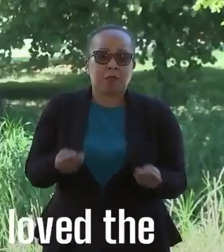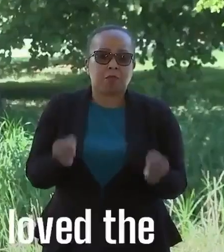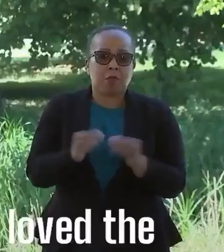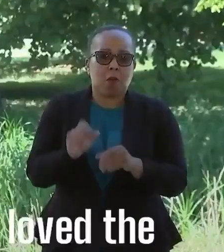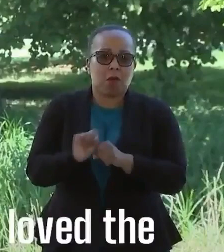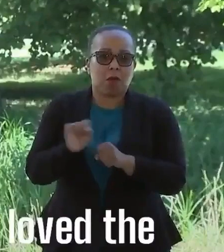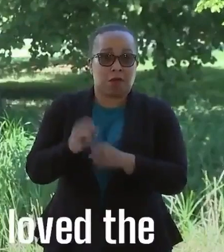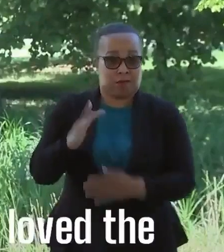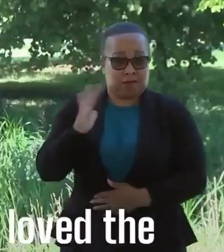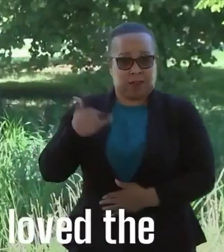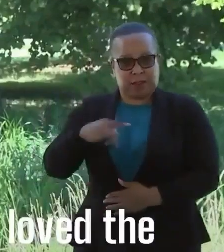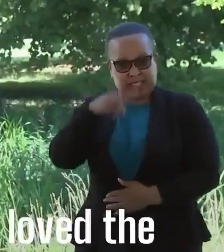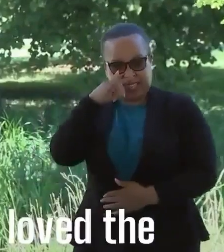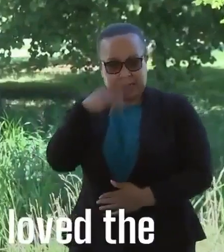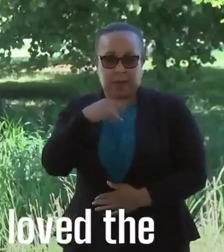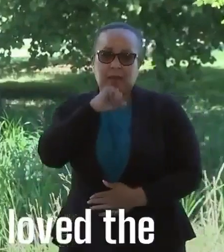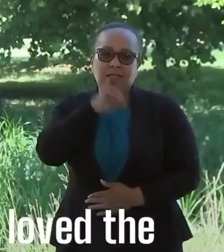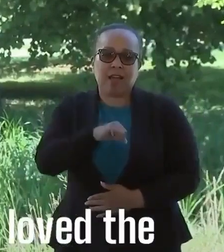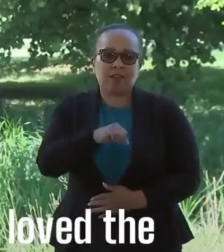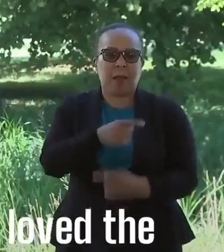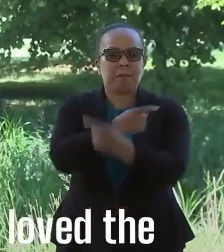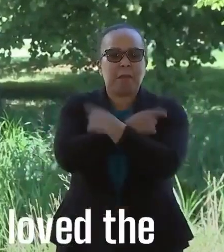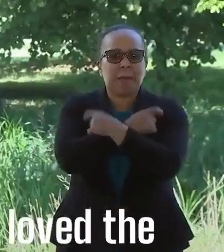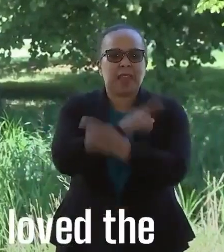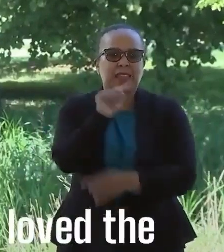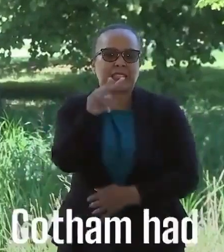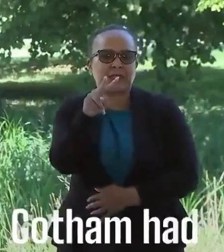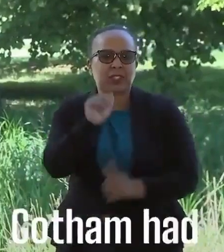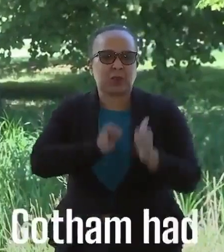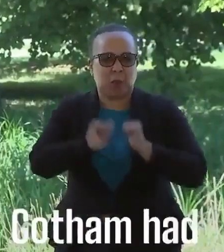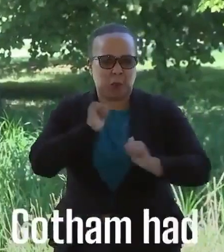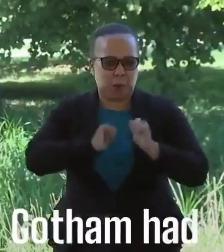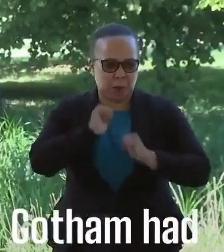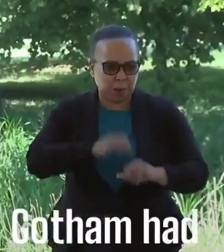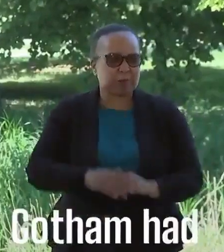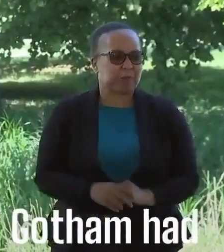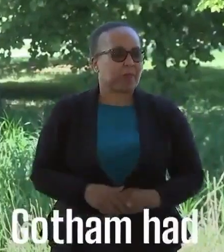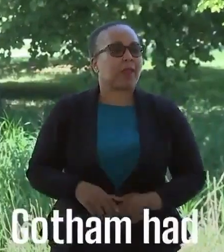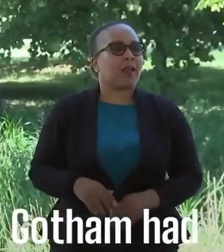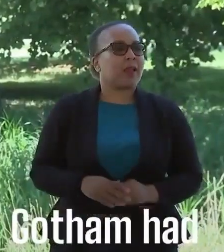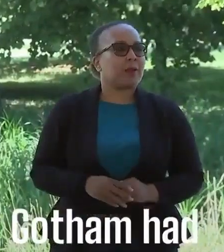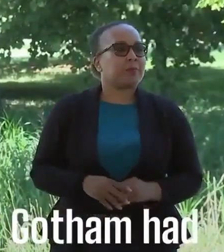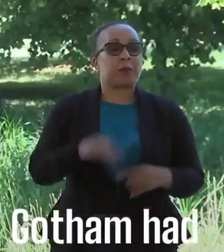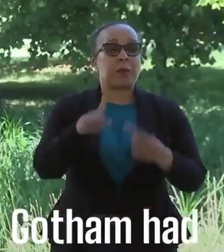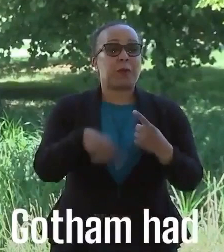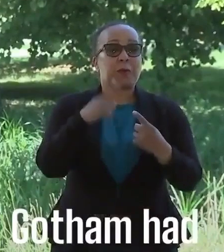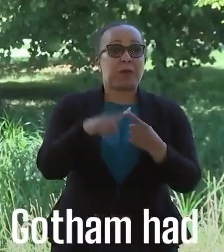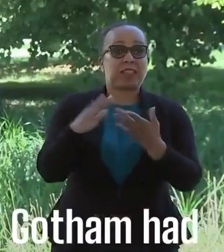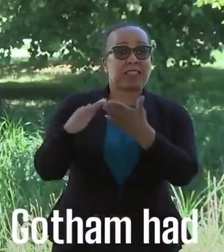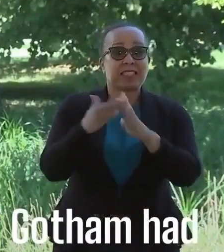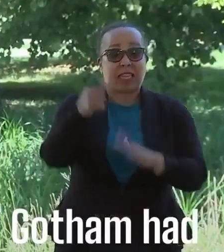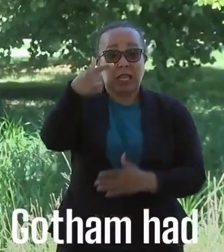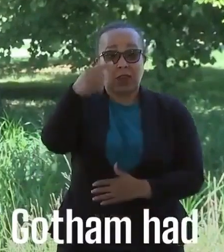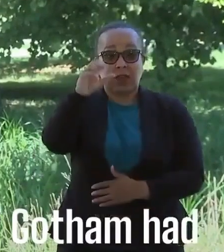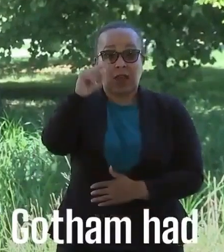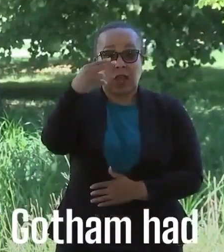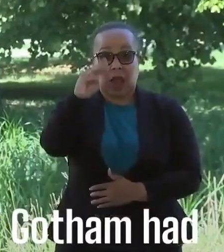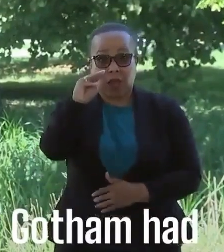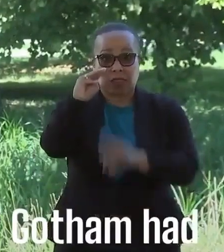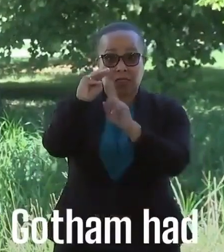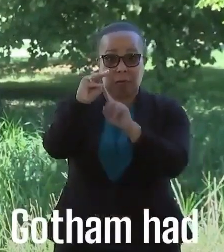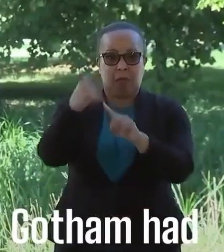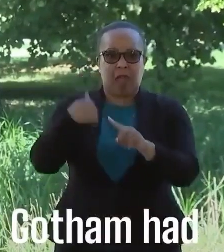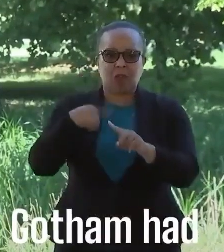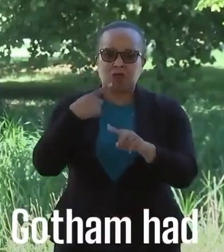When I was a kid, I loved the Batman TV show. And when the city of Gotham had a